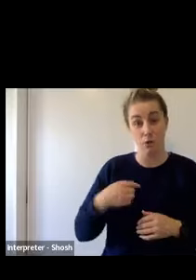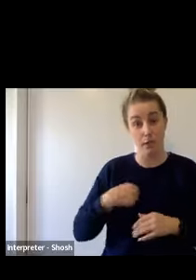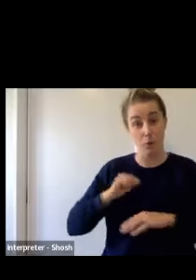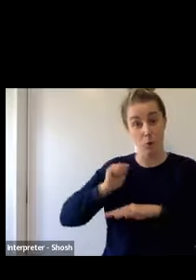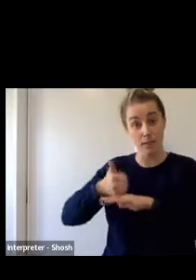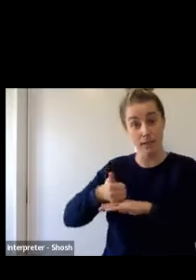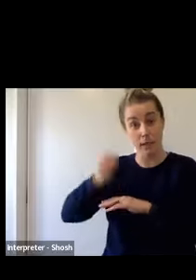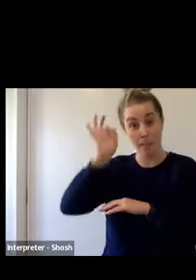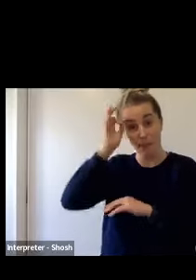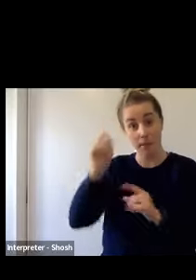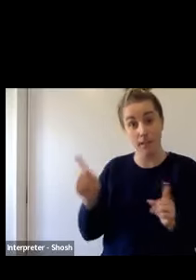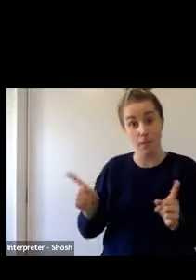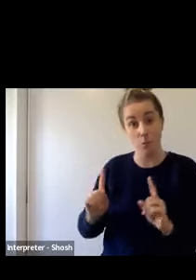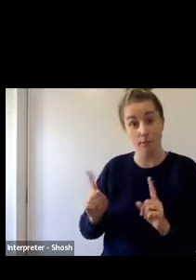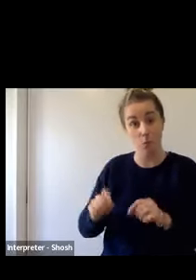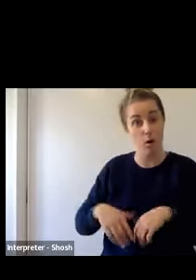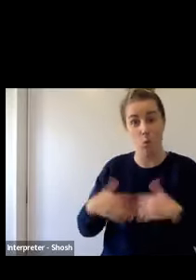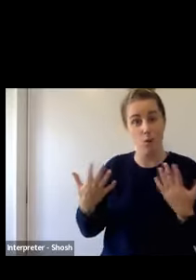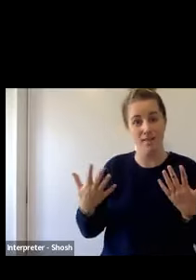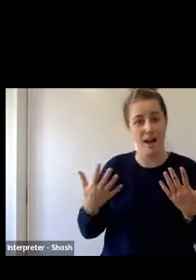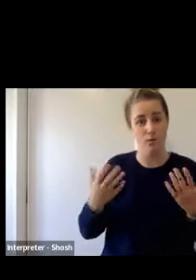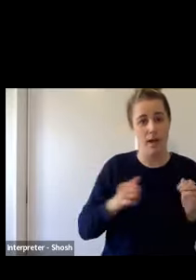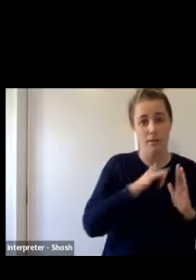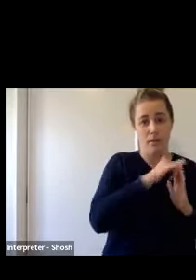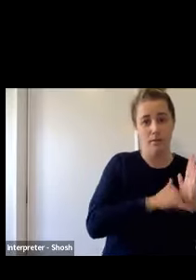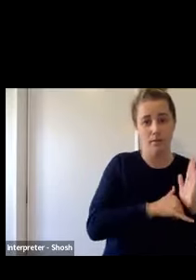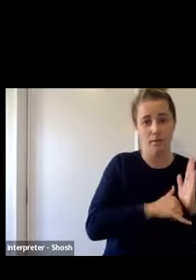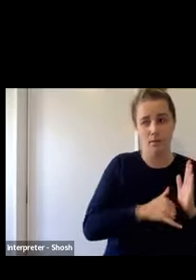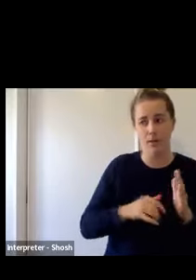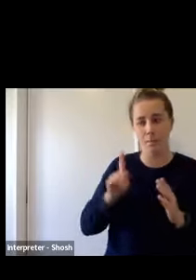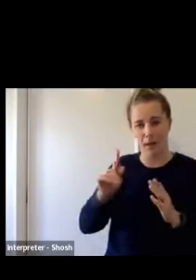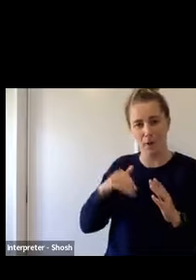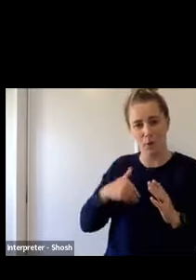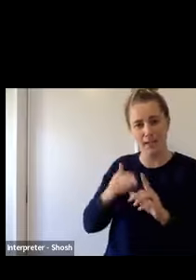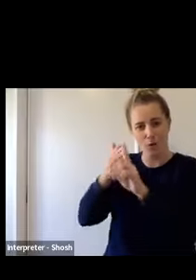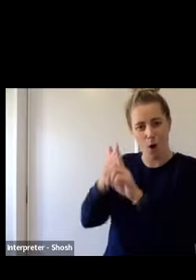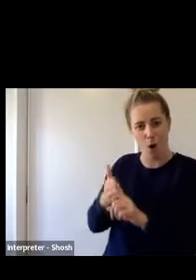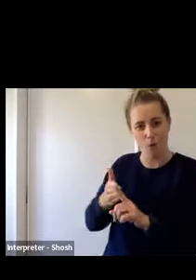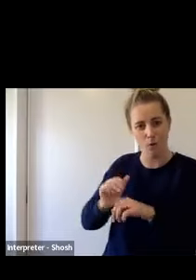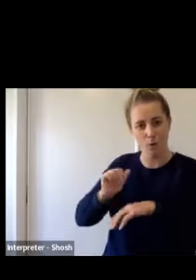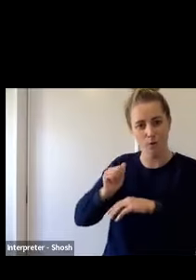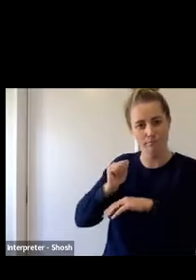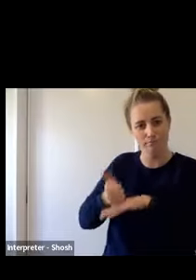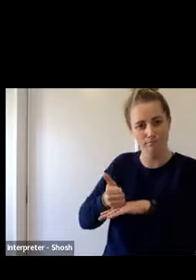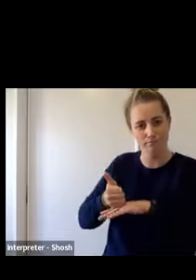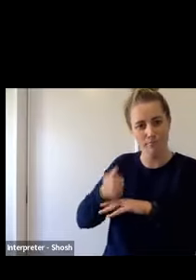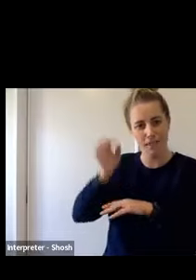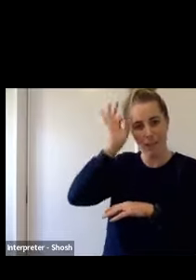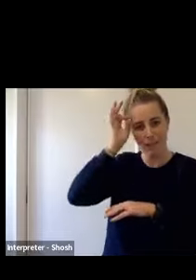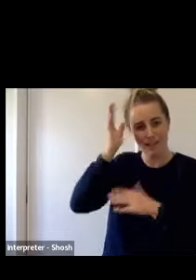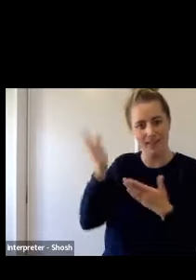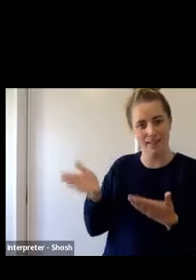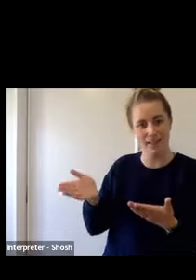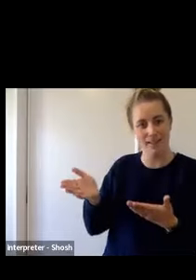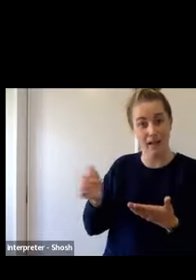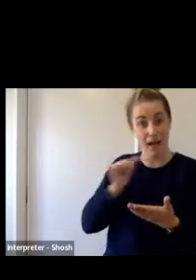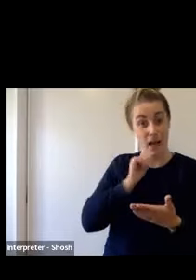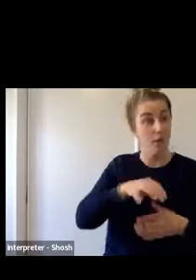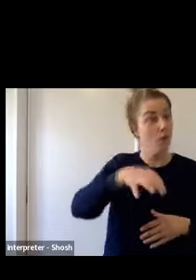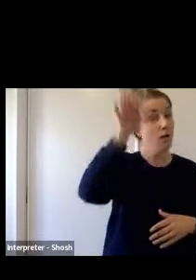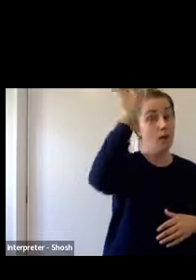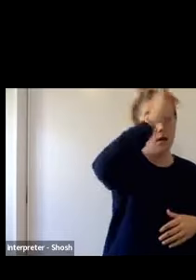committee without having goals attached. That would be something you'd do if you didn't have any idea